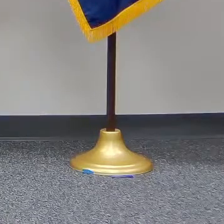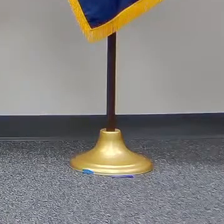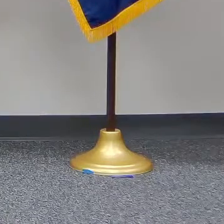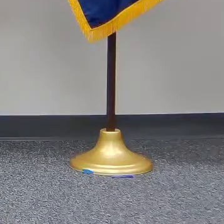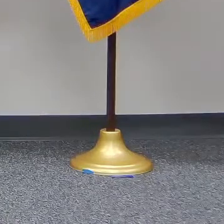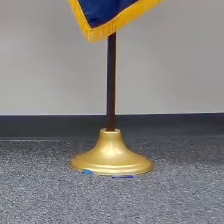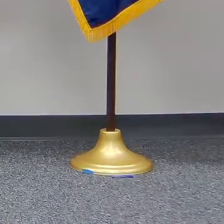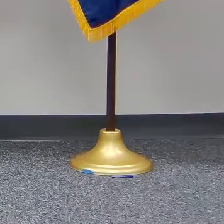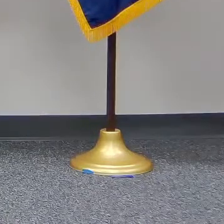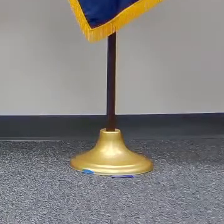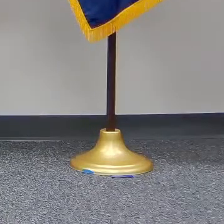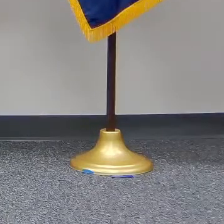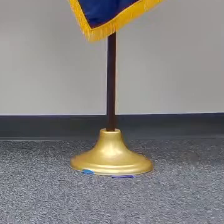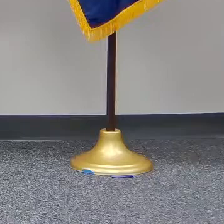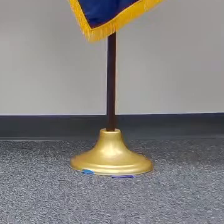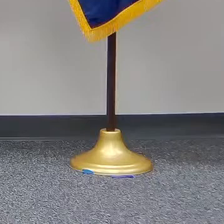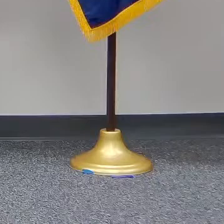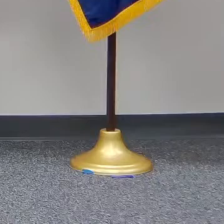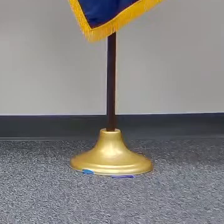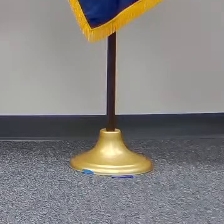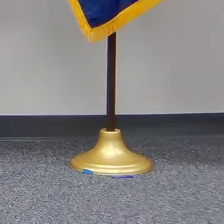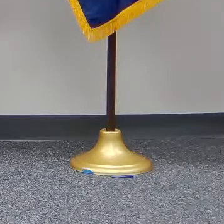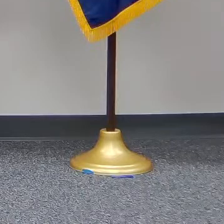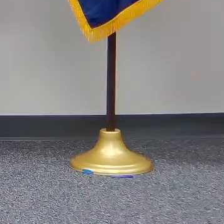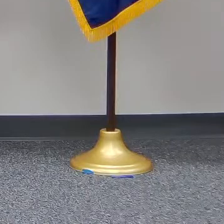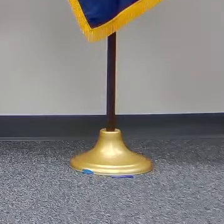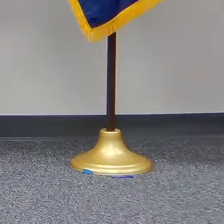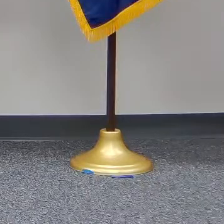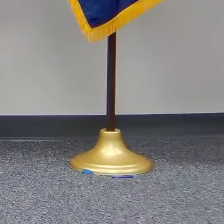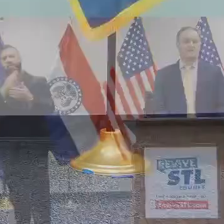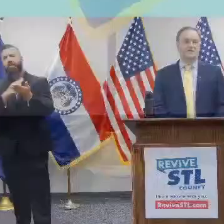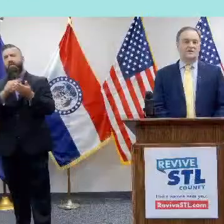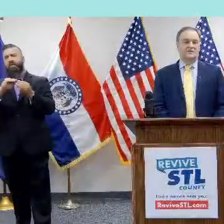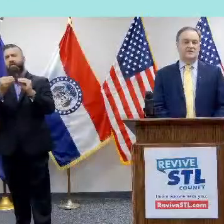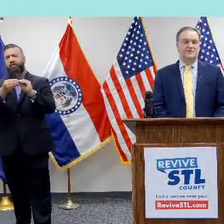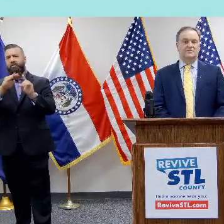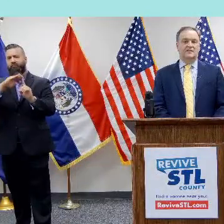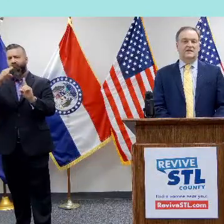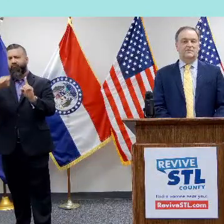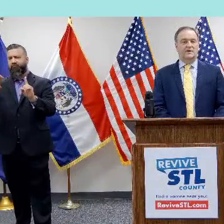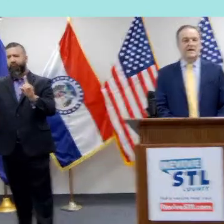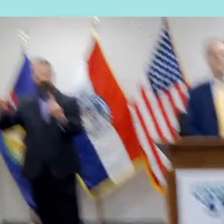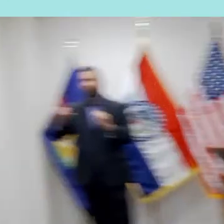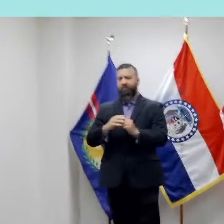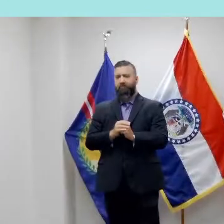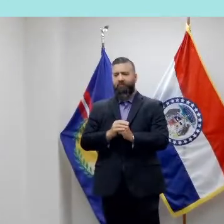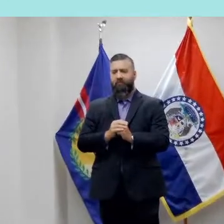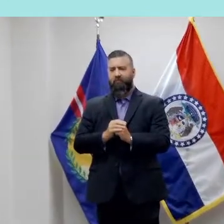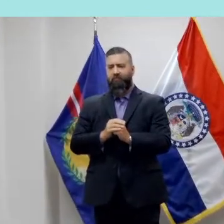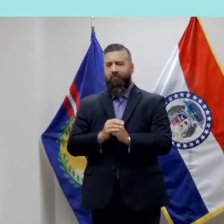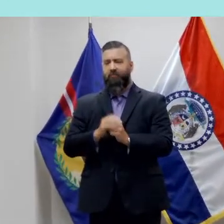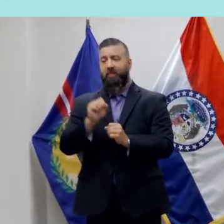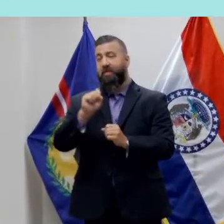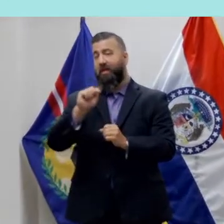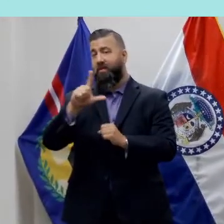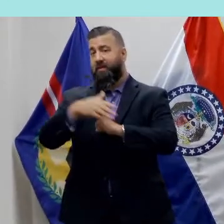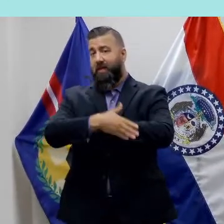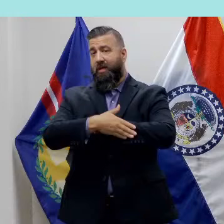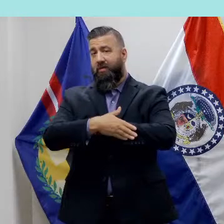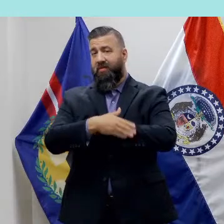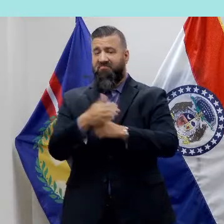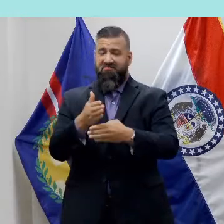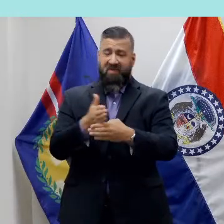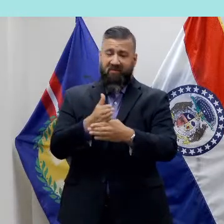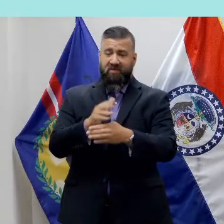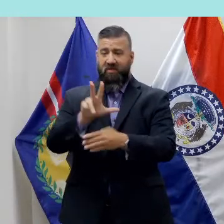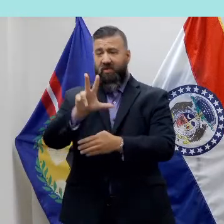yet. Let's look at some of the most recent numbers. In St. Louis County, we're averaging 311 new cases